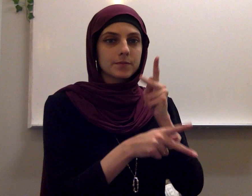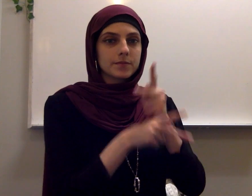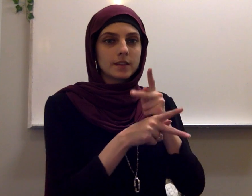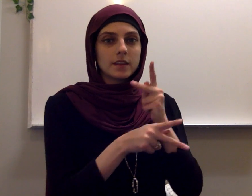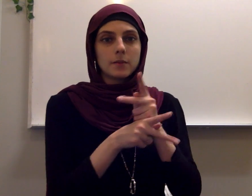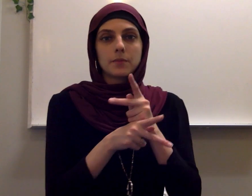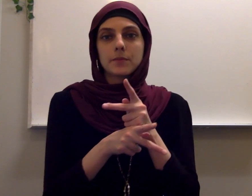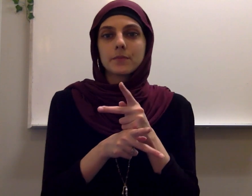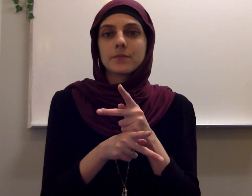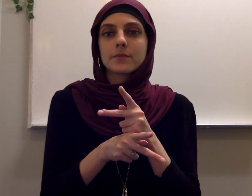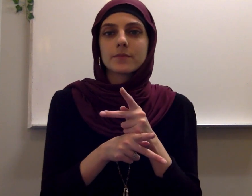Keep.